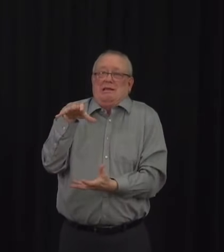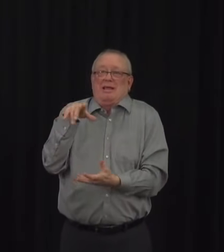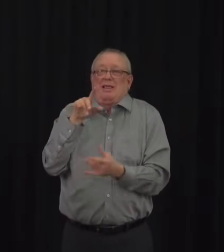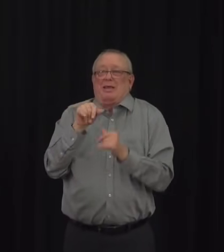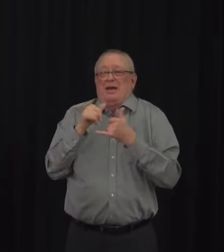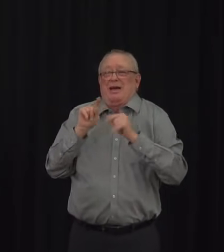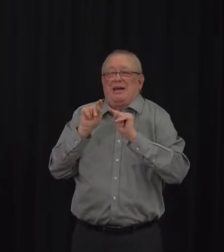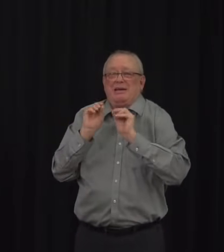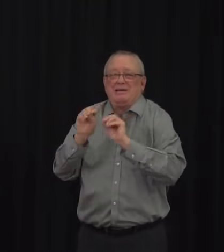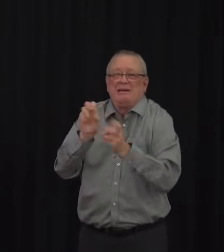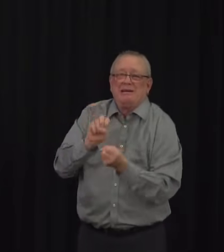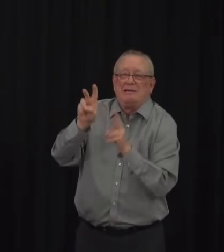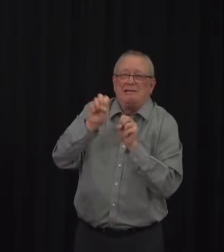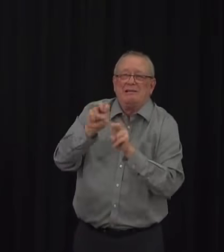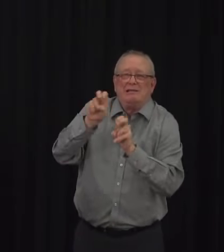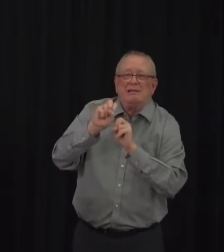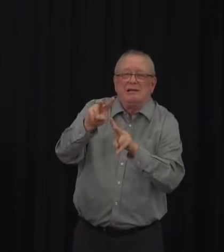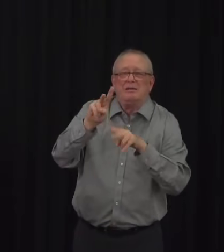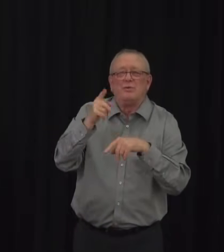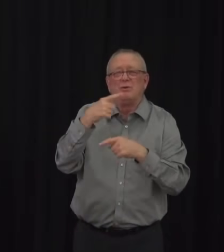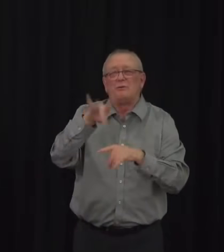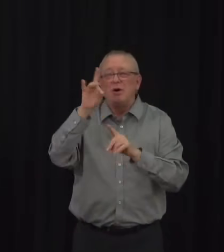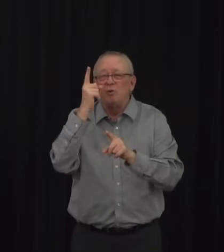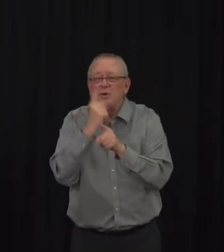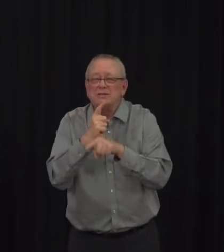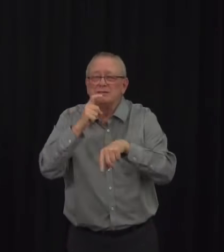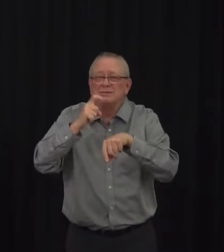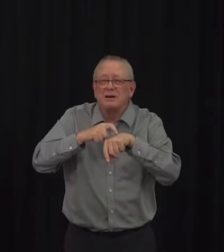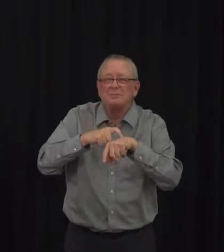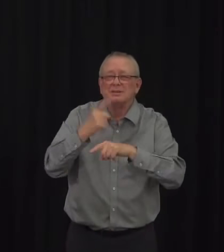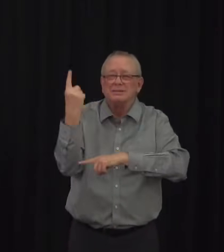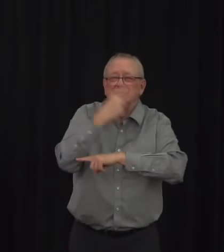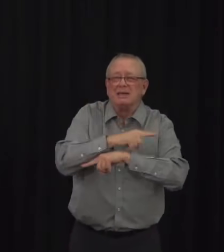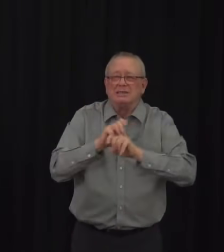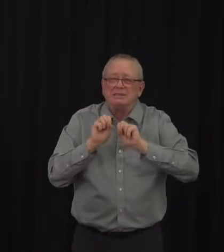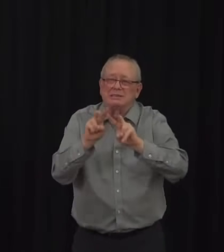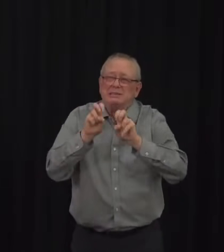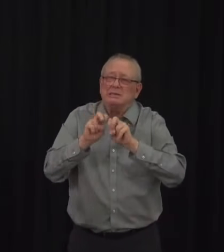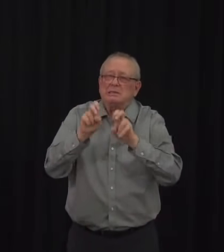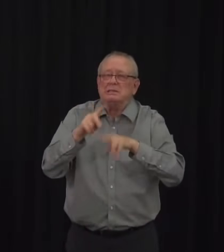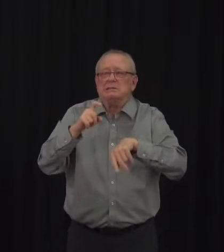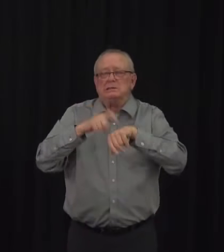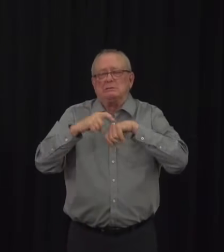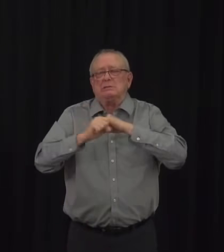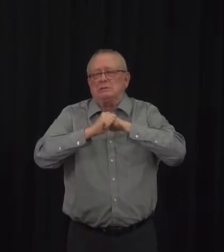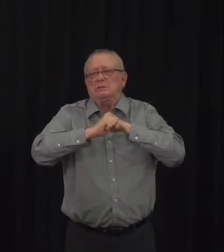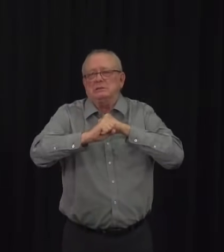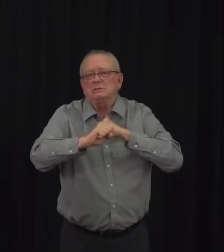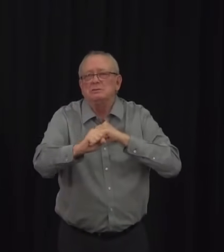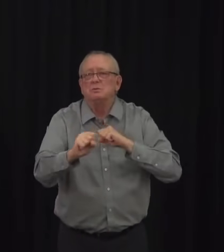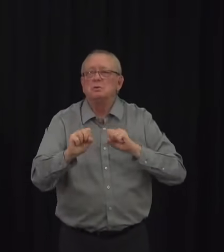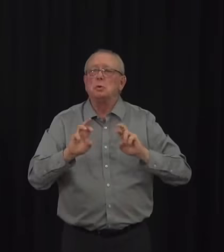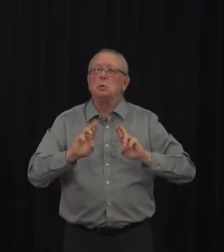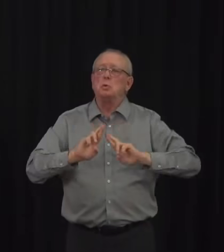that all took some time, and that should be ready by early next week. I recognize that it has